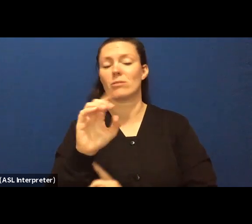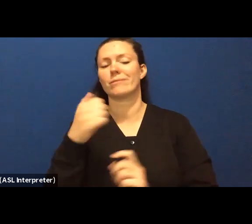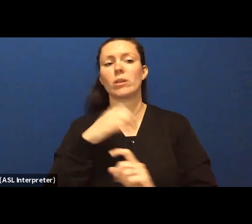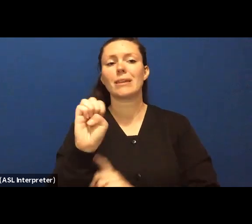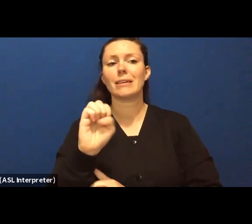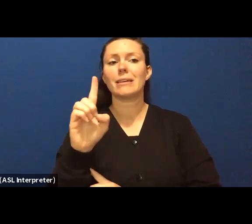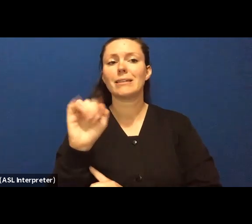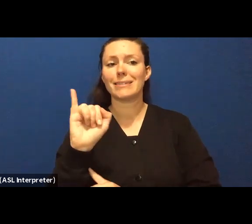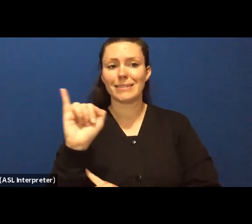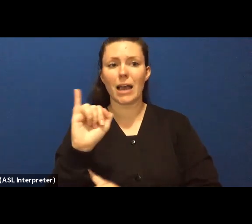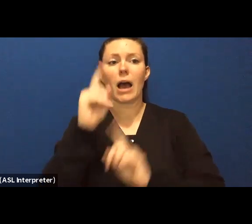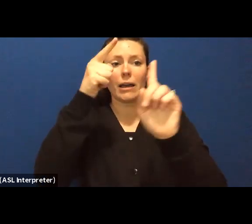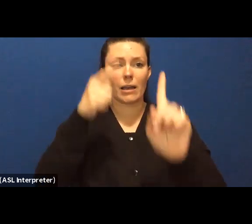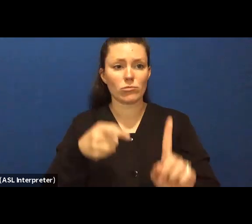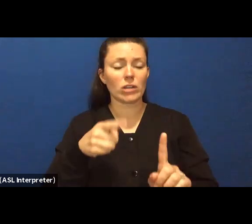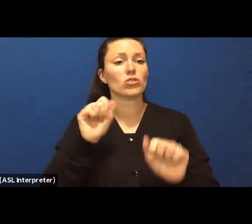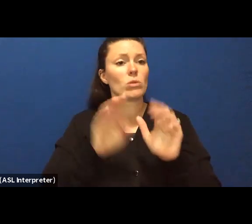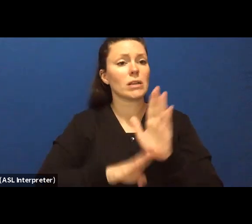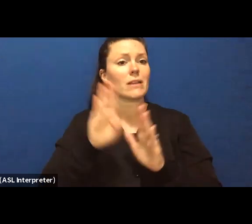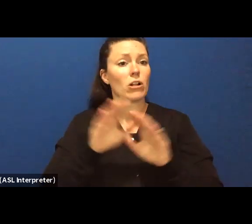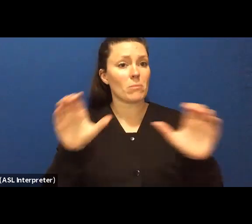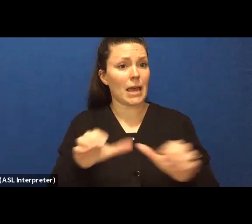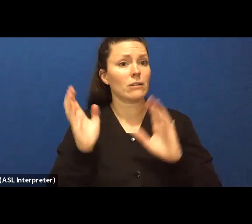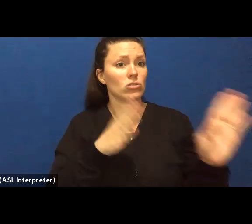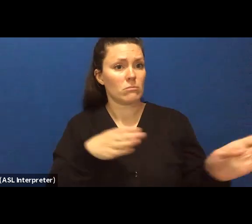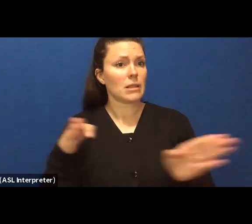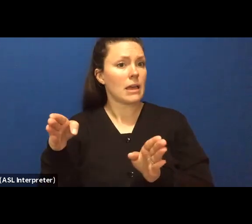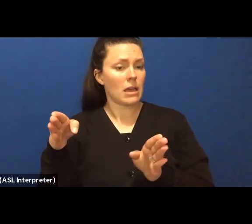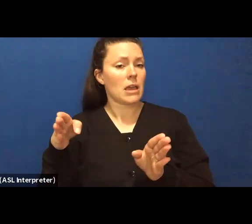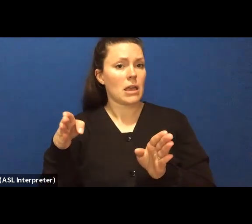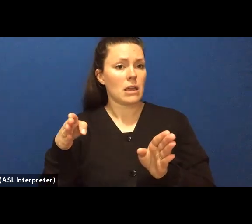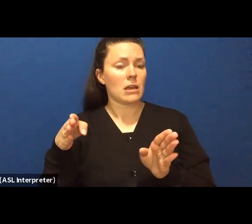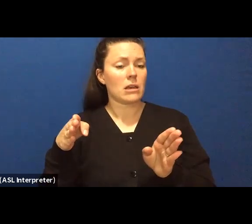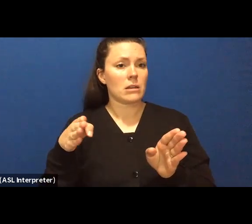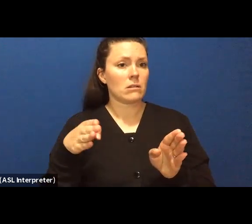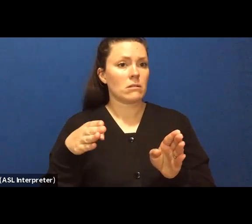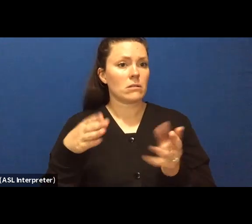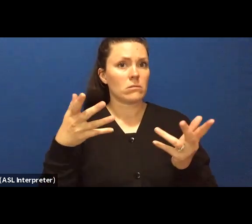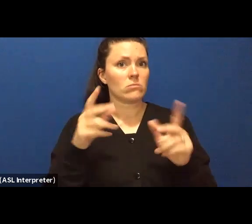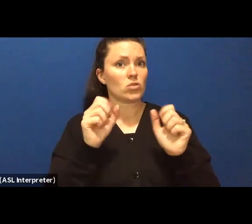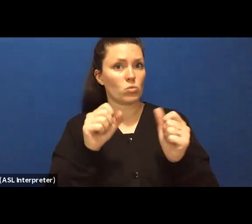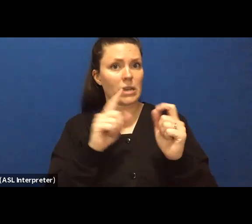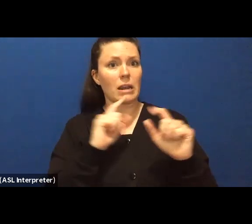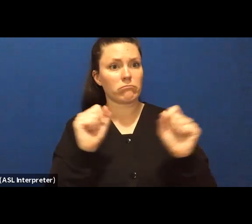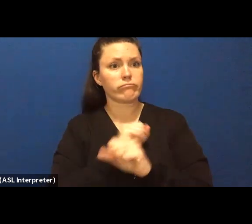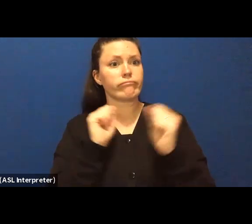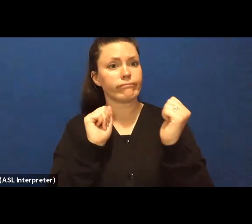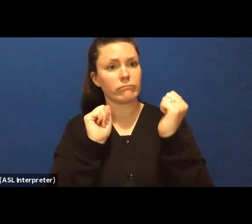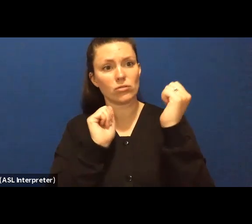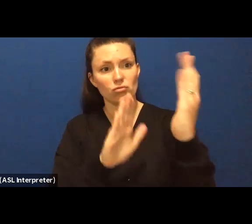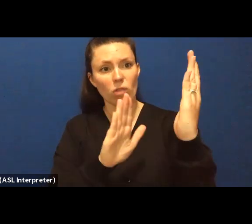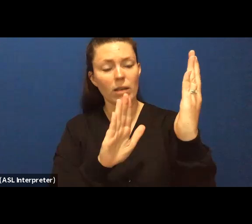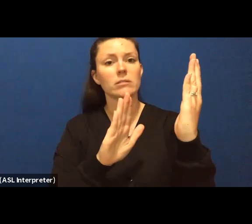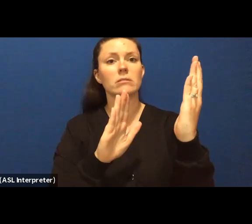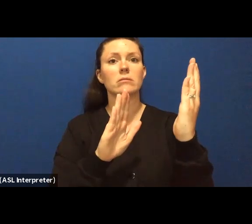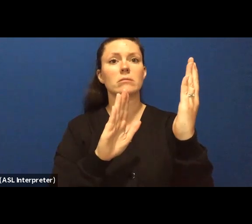order to give us some direction to address the lack of